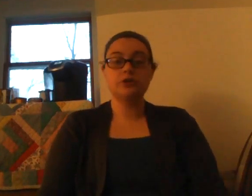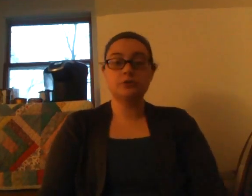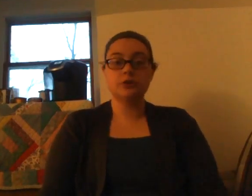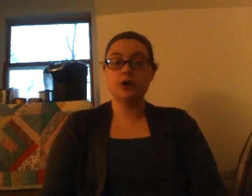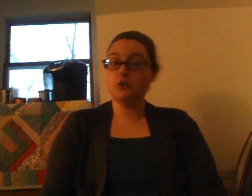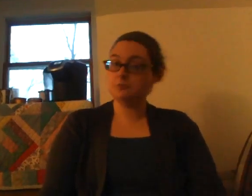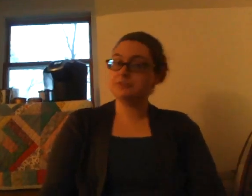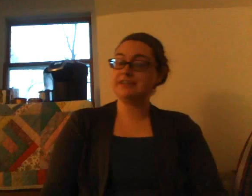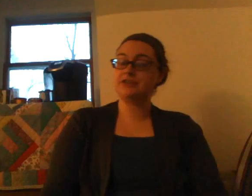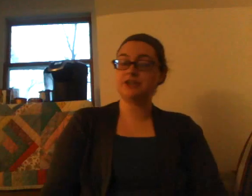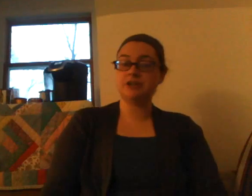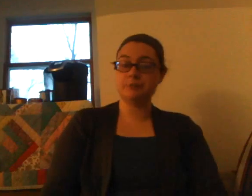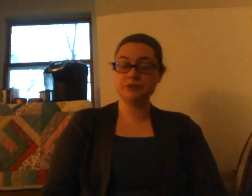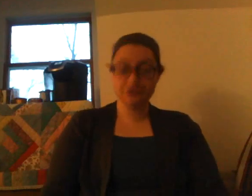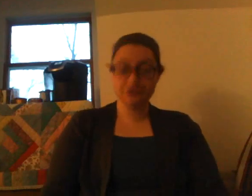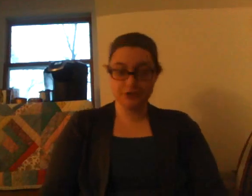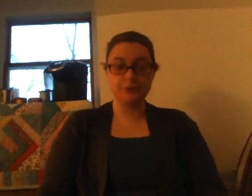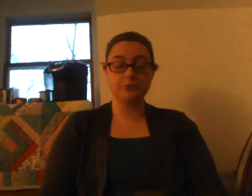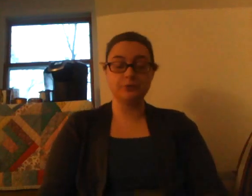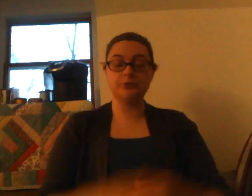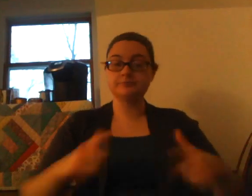Your home section, number 2.